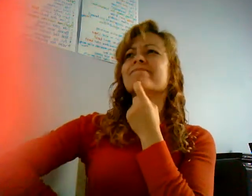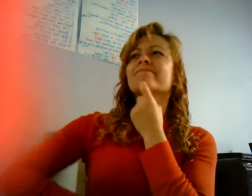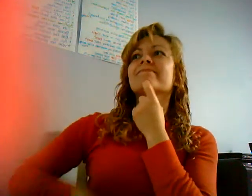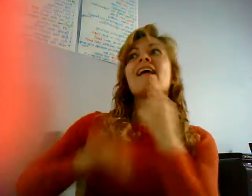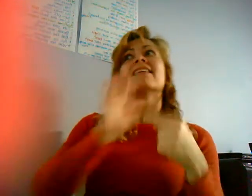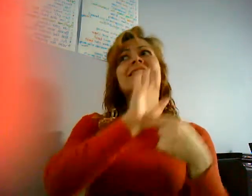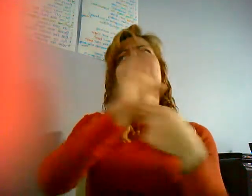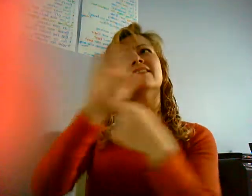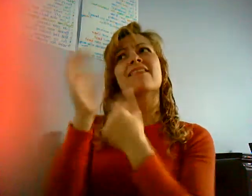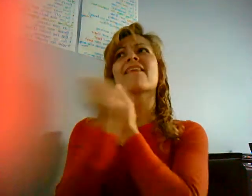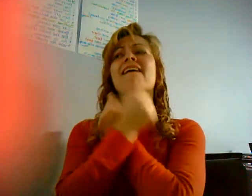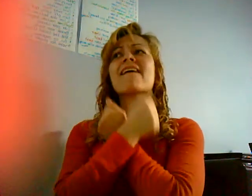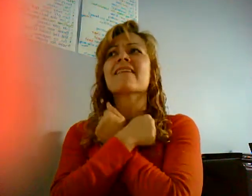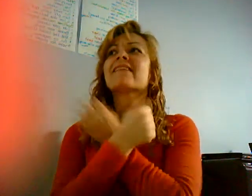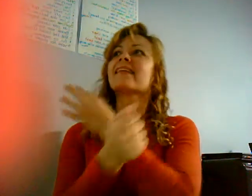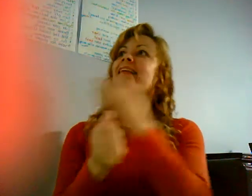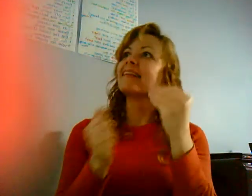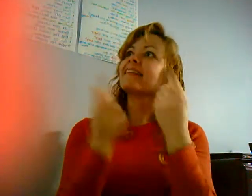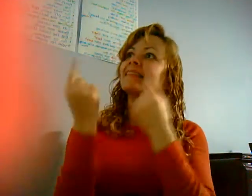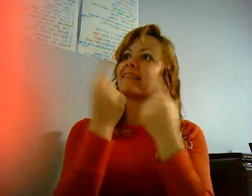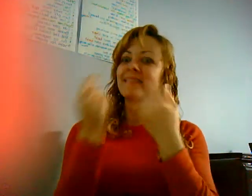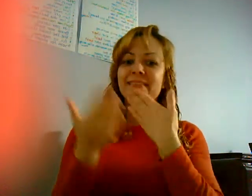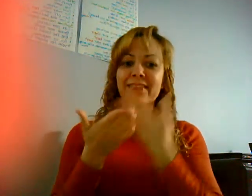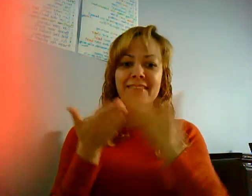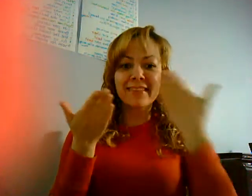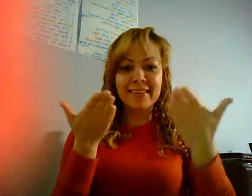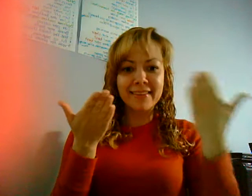another through showing love and doing good things.